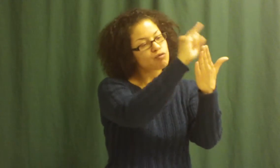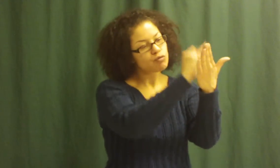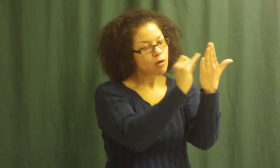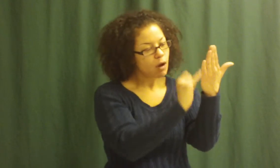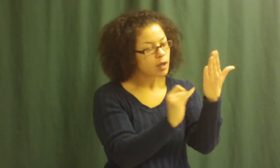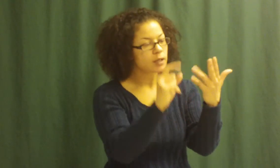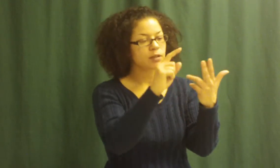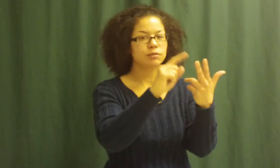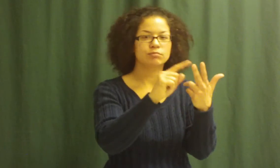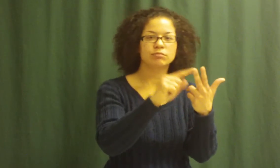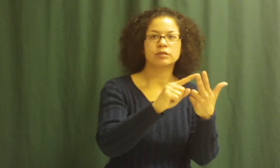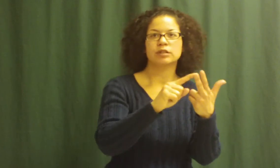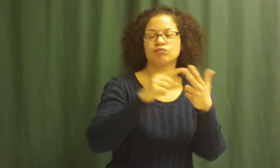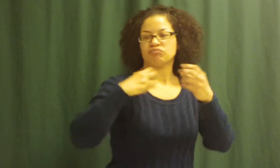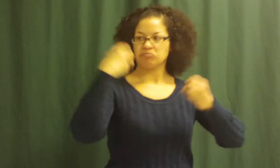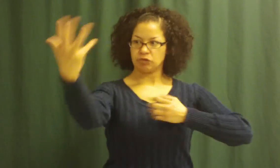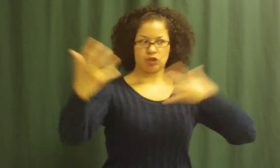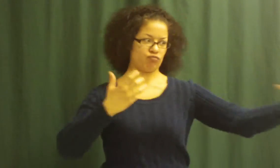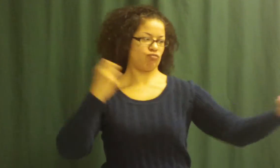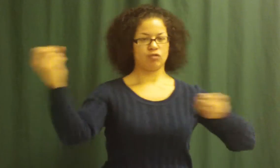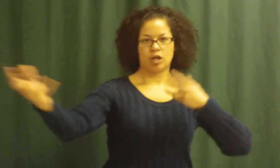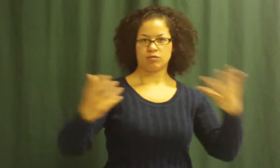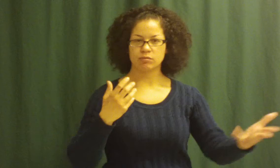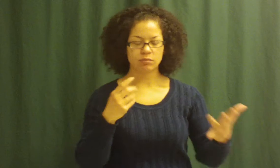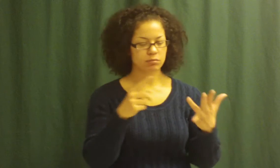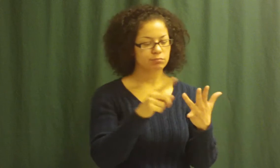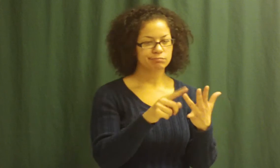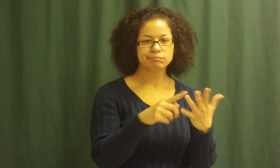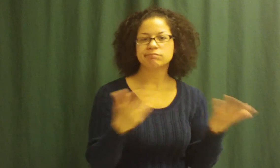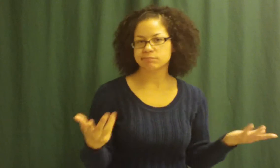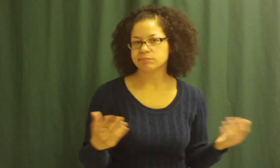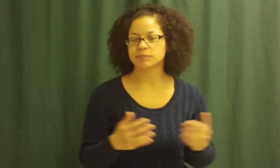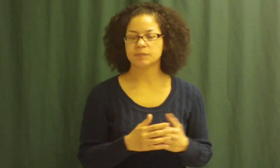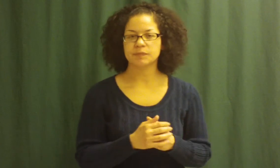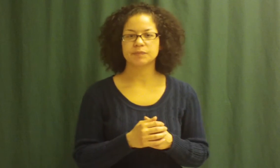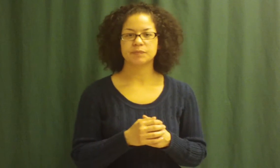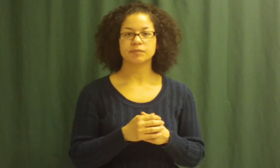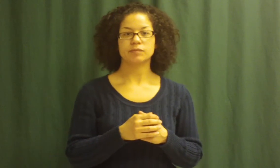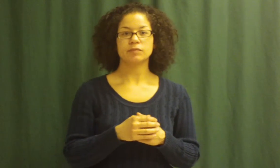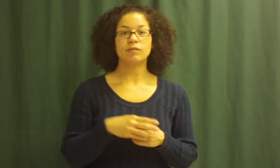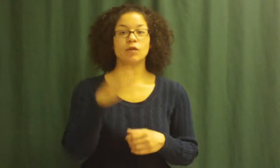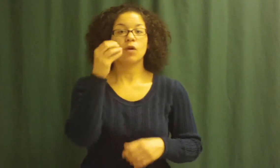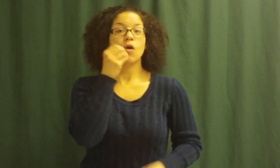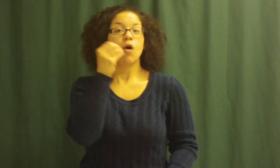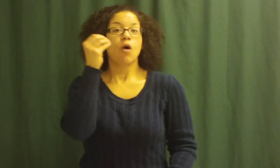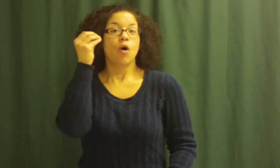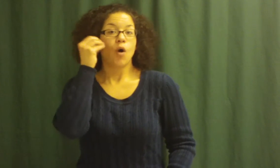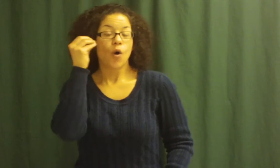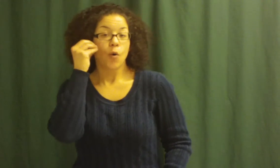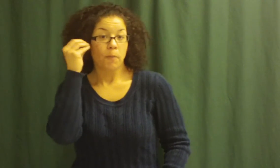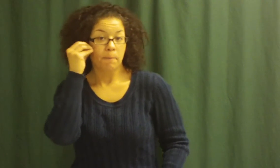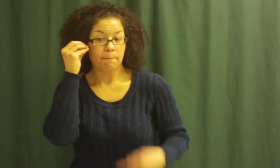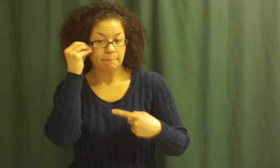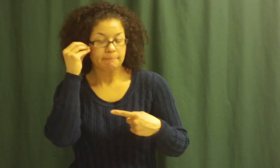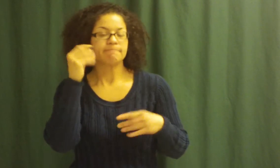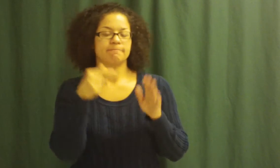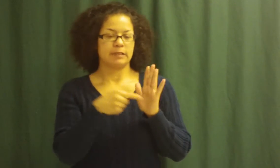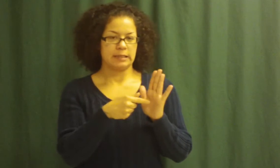Clothing, homes, cars, and other consumer items are symbols that imply a certain level of